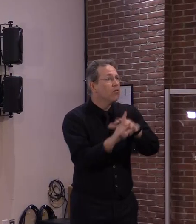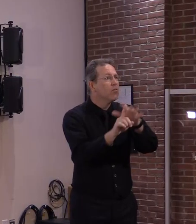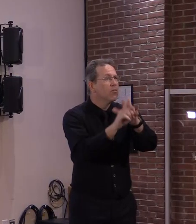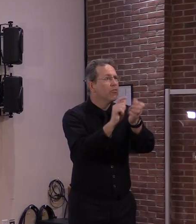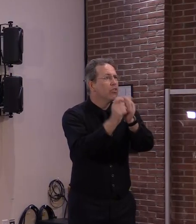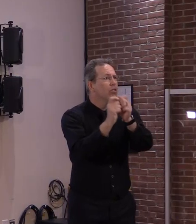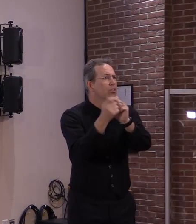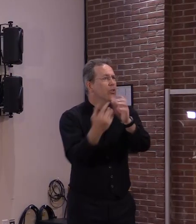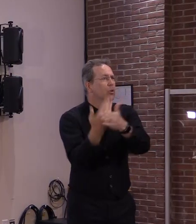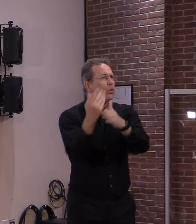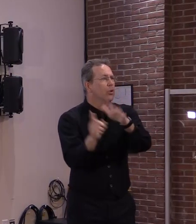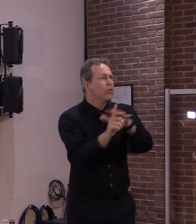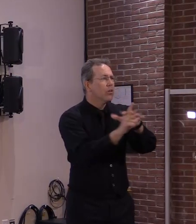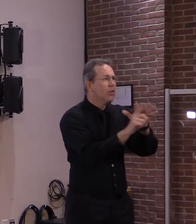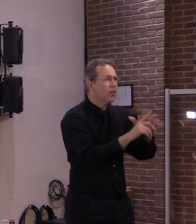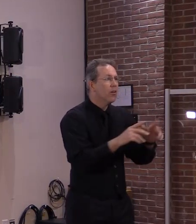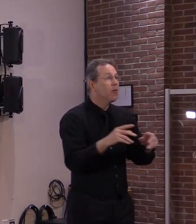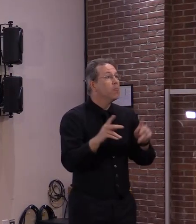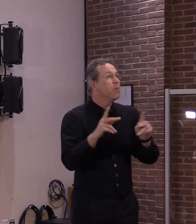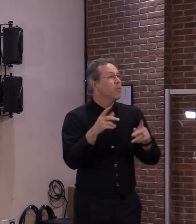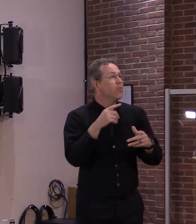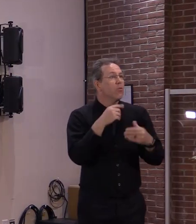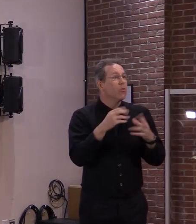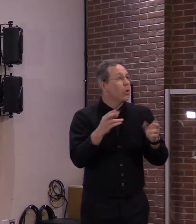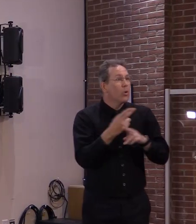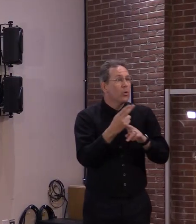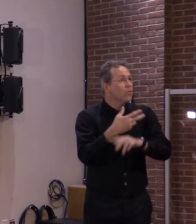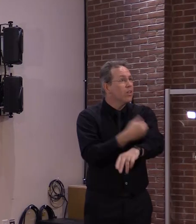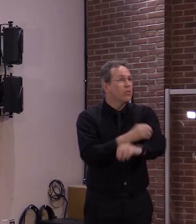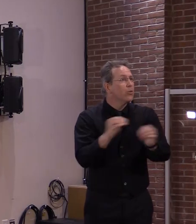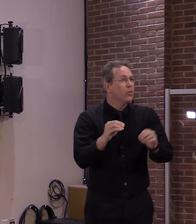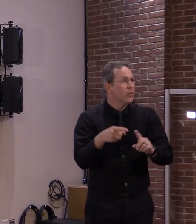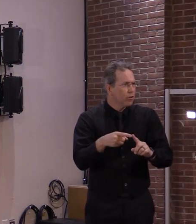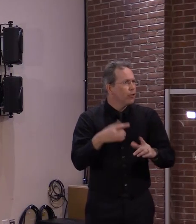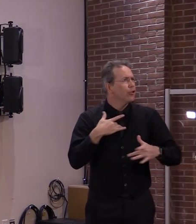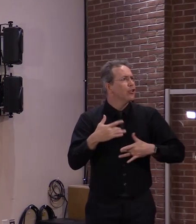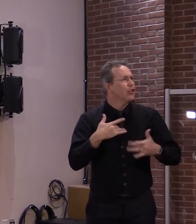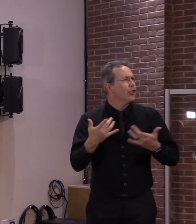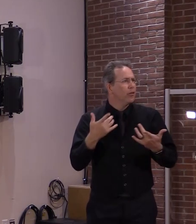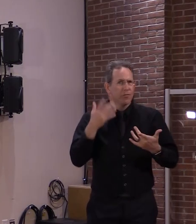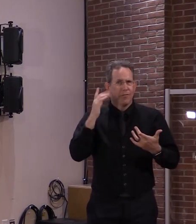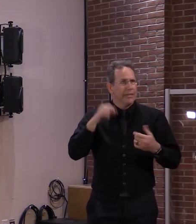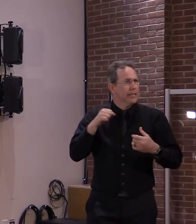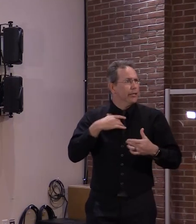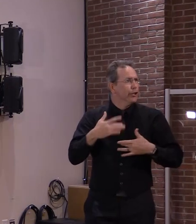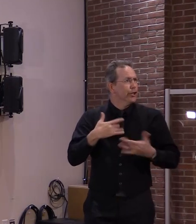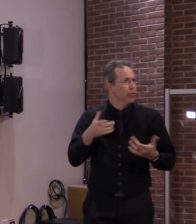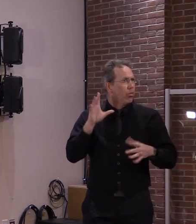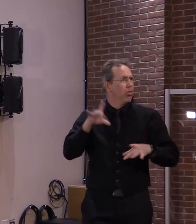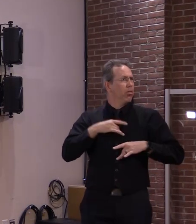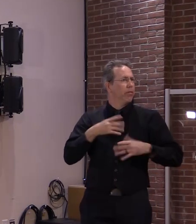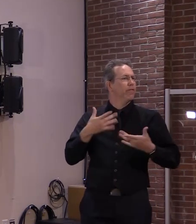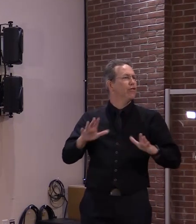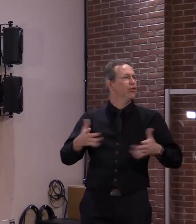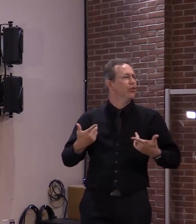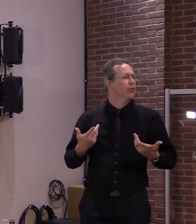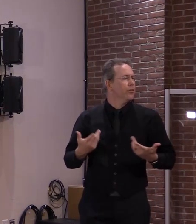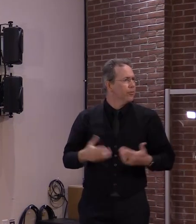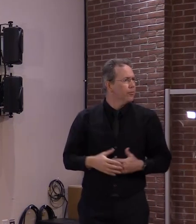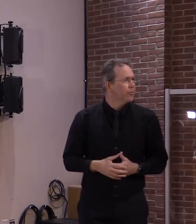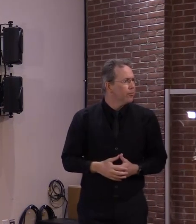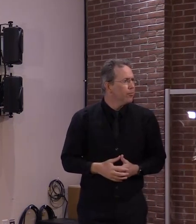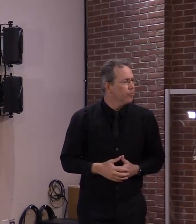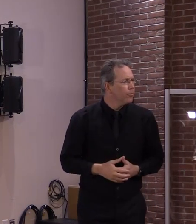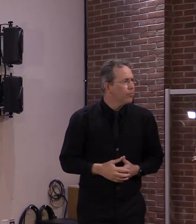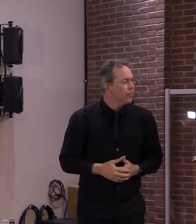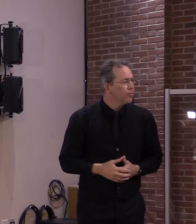vaccine or have no vaccine protection at all. You worry about that in the United States, too, if there's states that don't have high uptake rates as